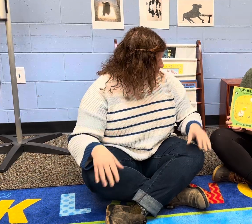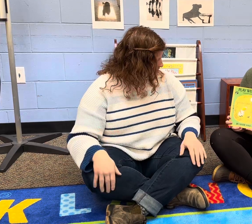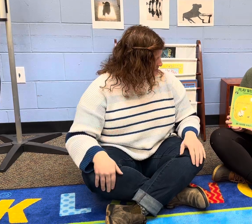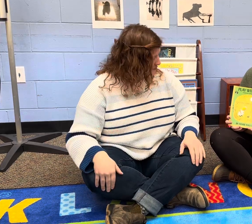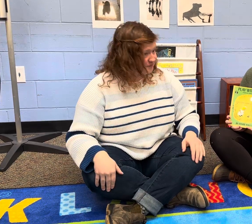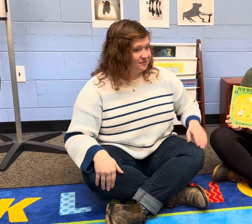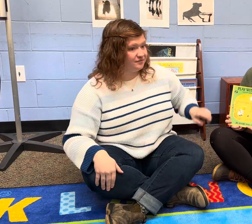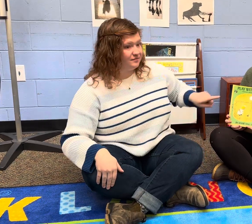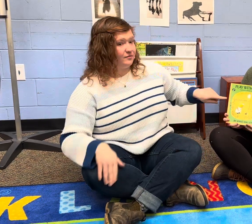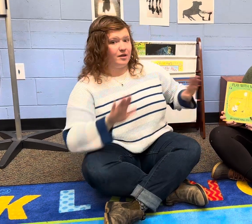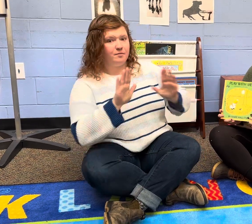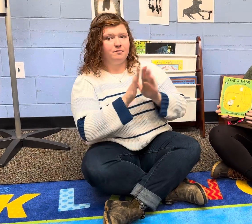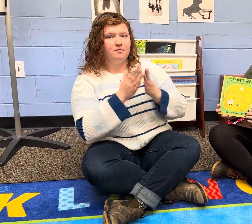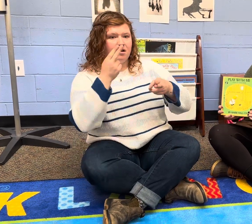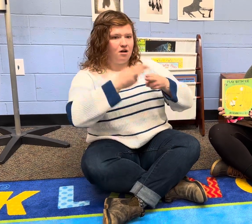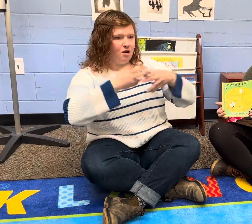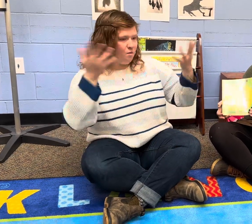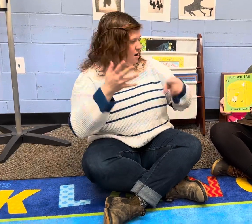for story?